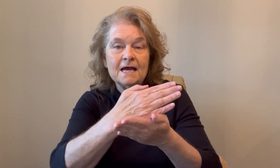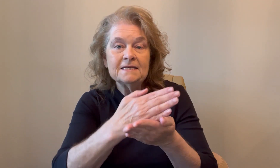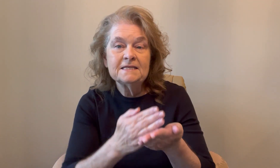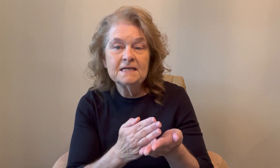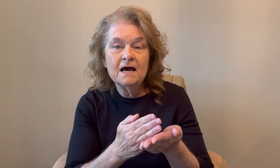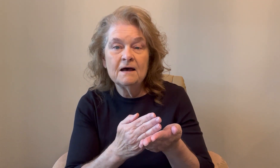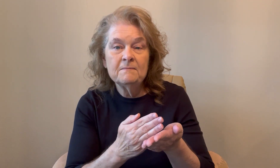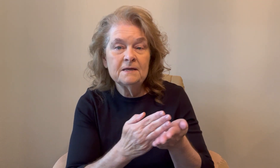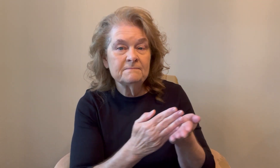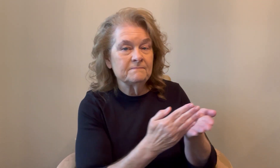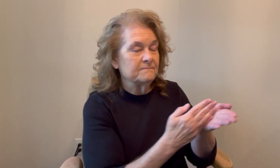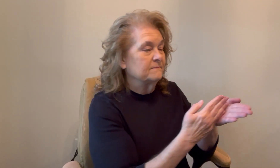Some